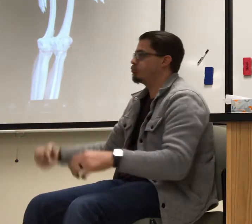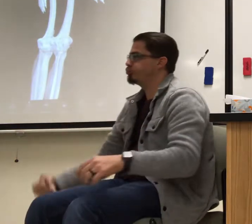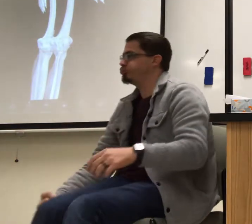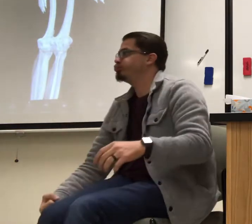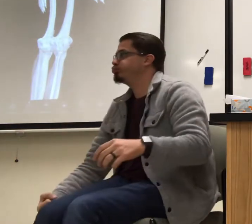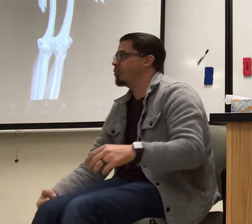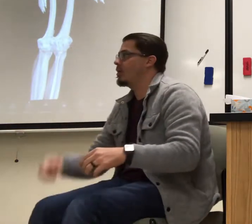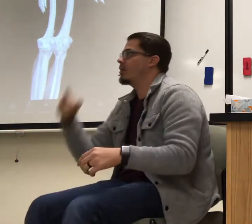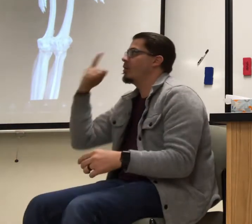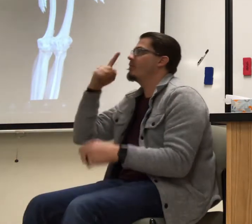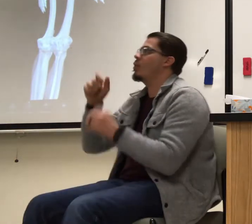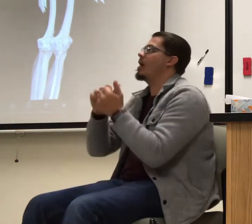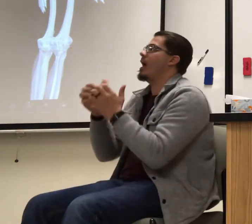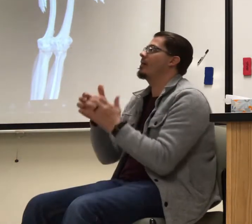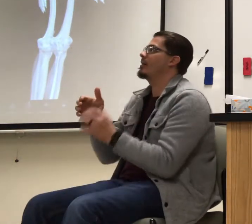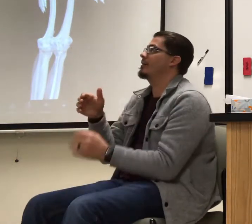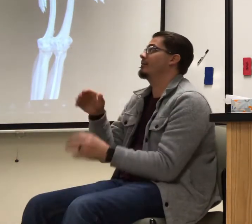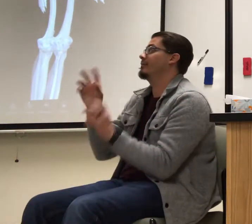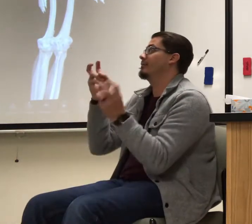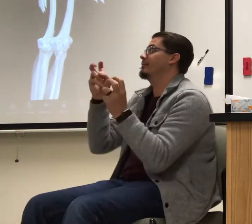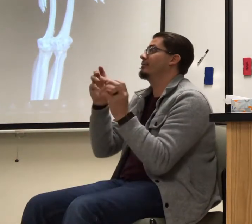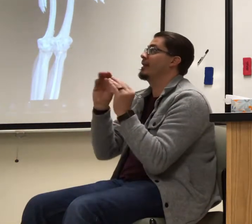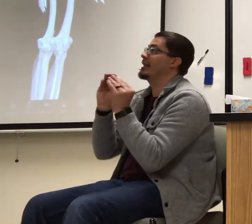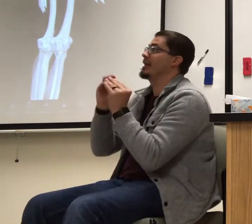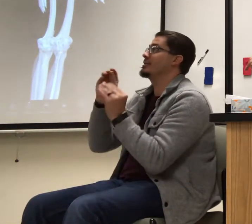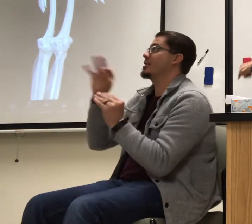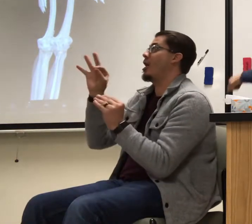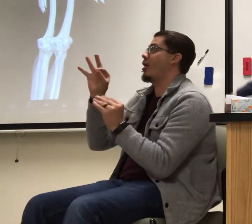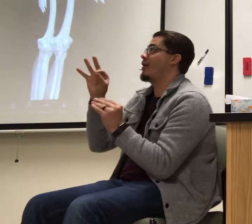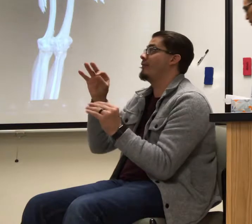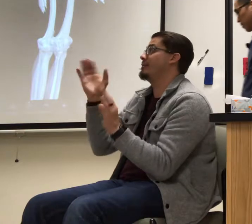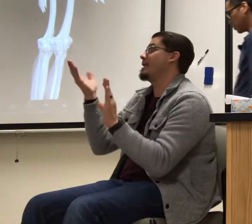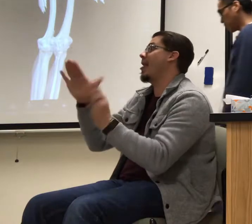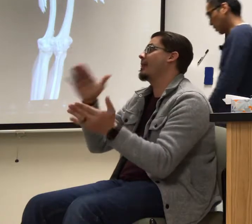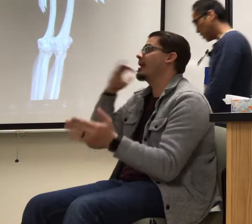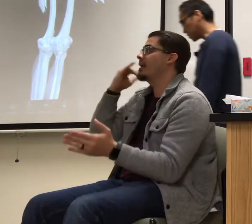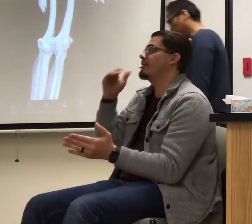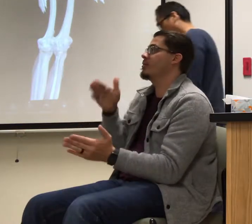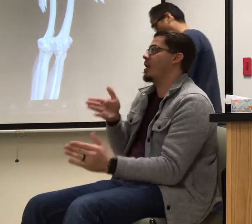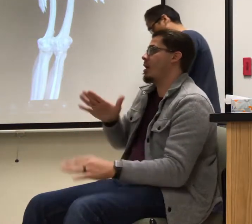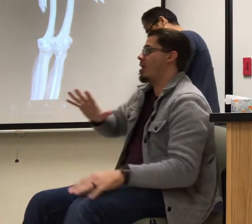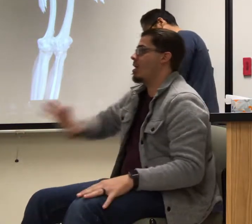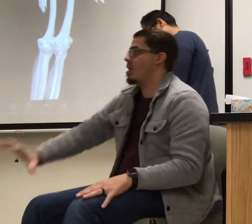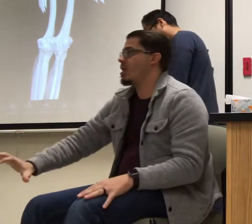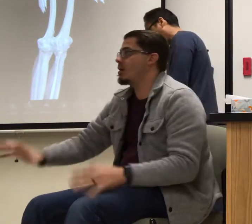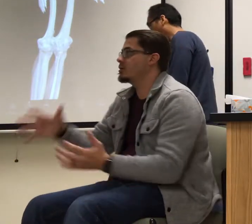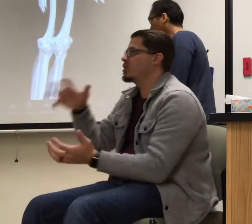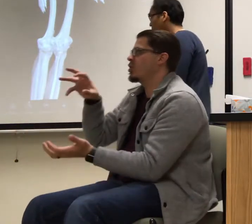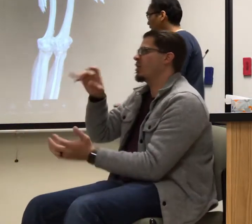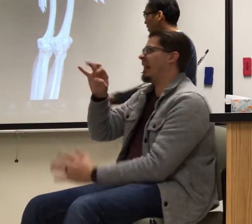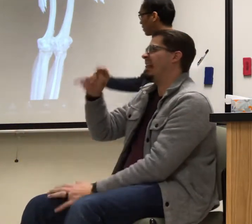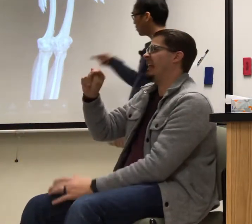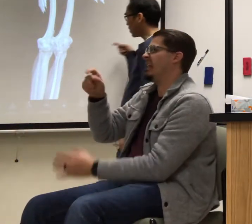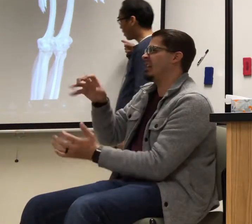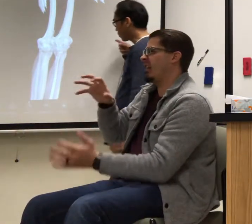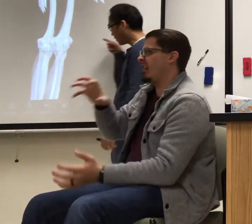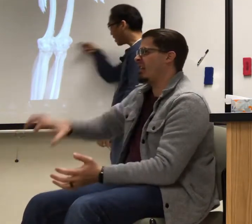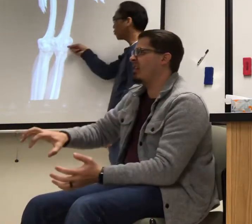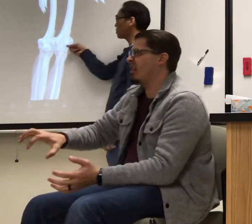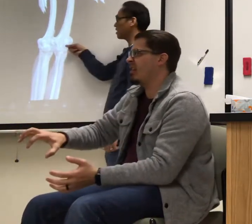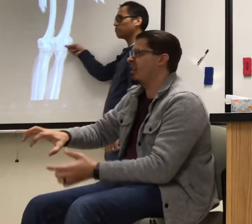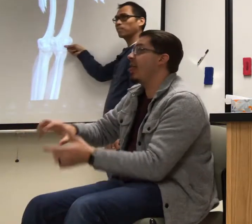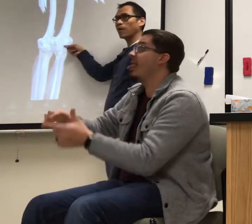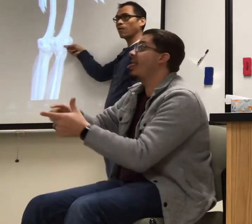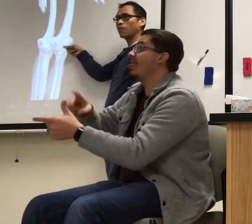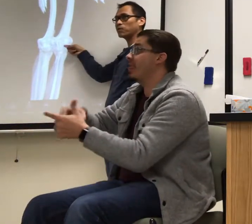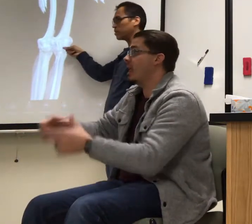For an athlete, the kiss of death is if you plant your foot so the cleats are in the ground, and then